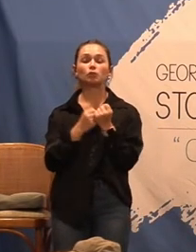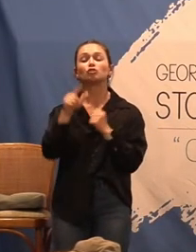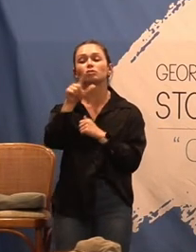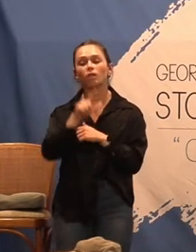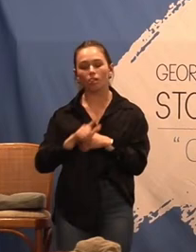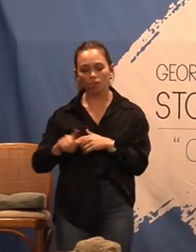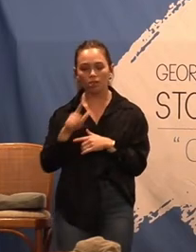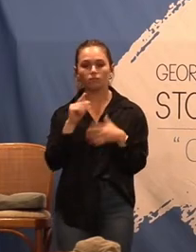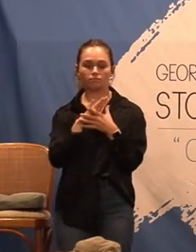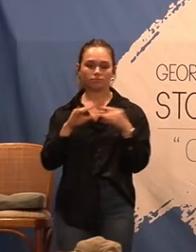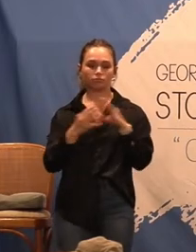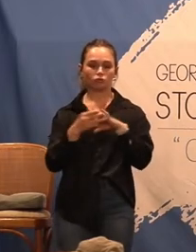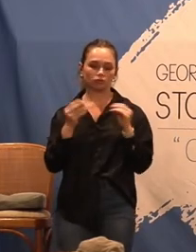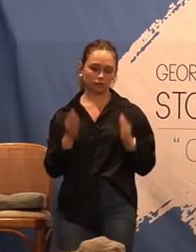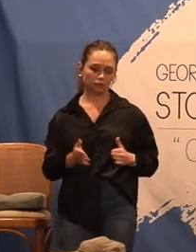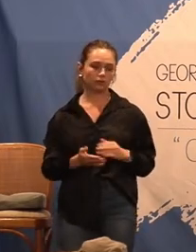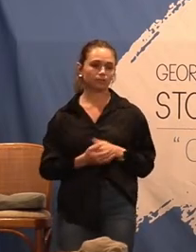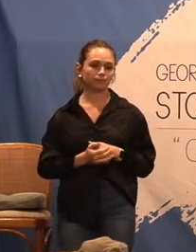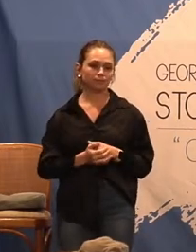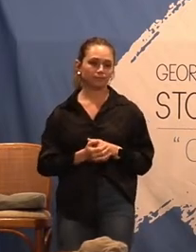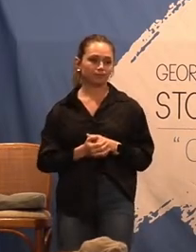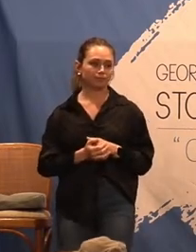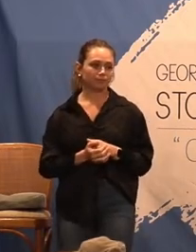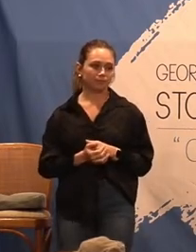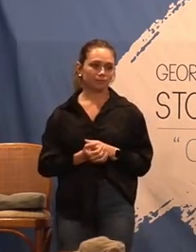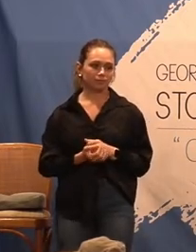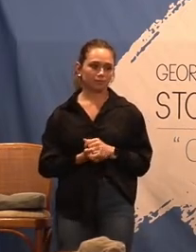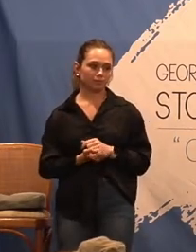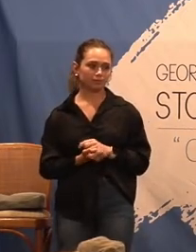storytellers. All right.